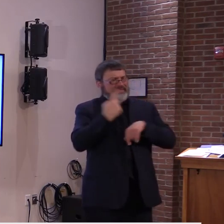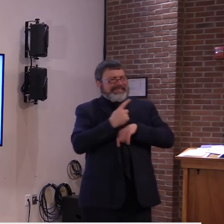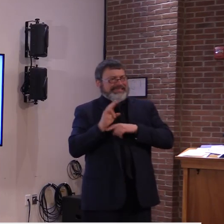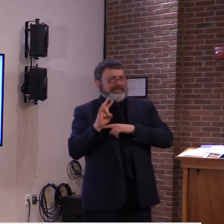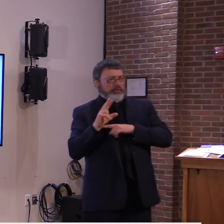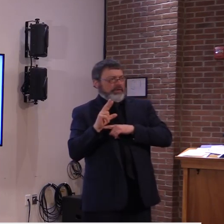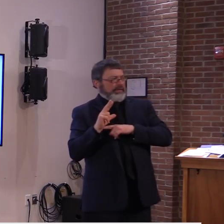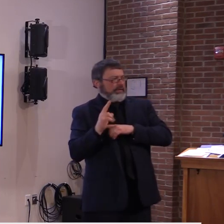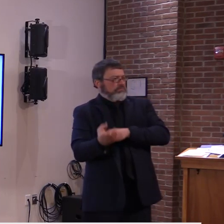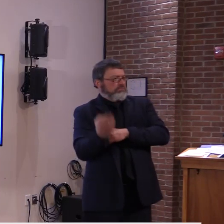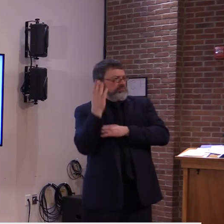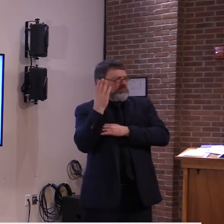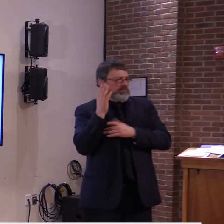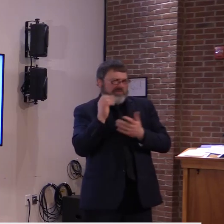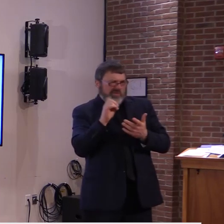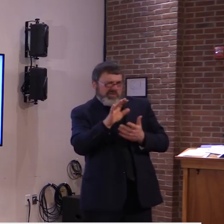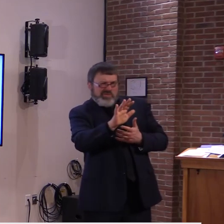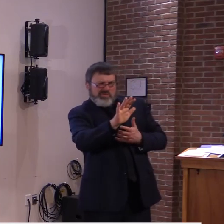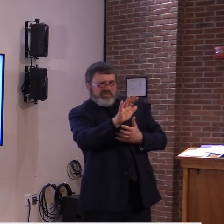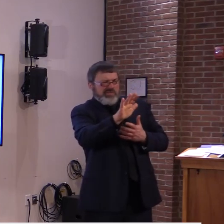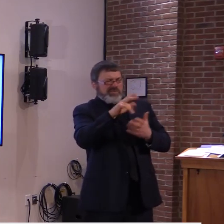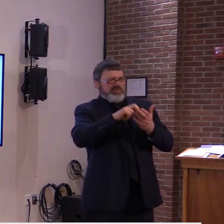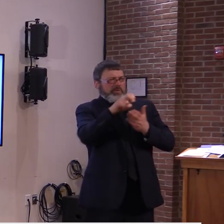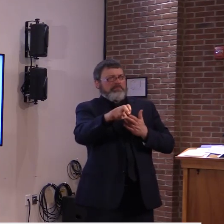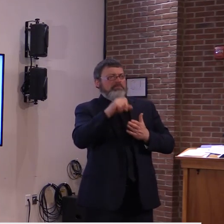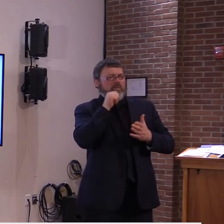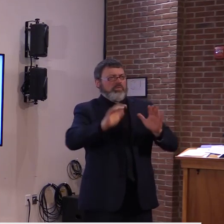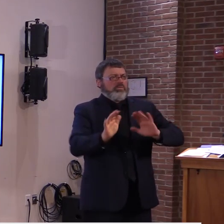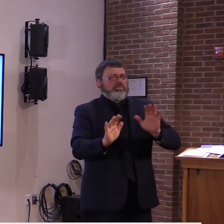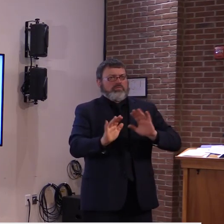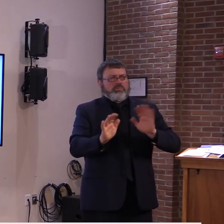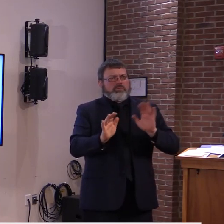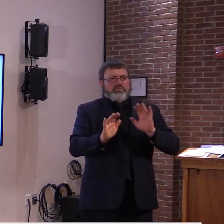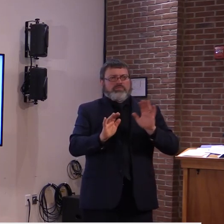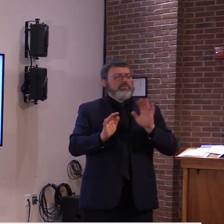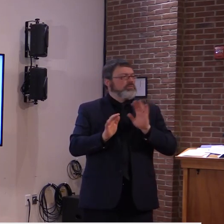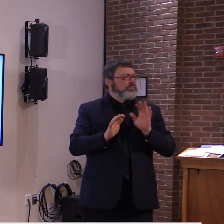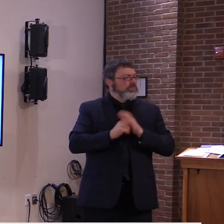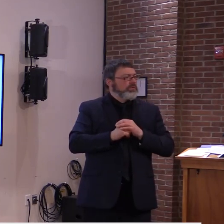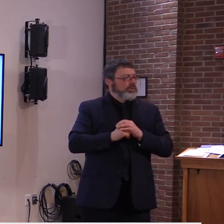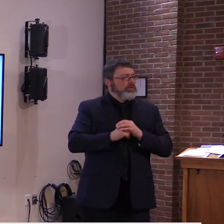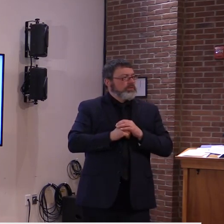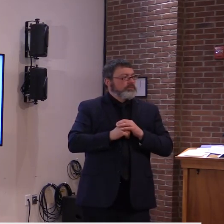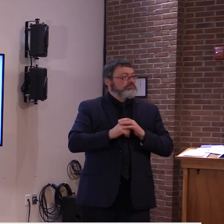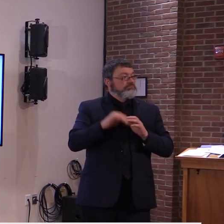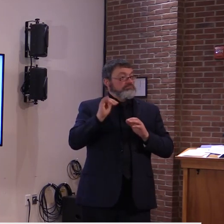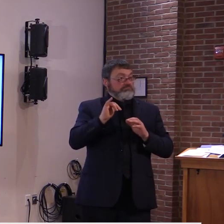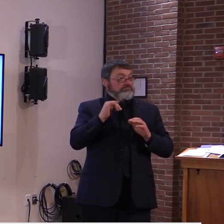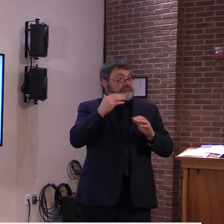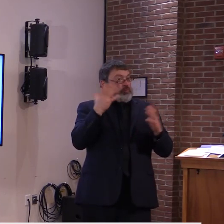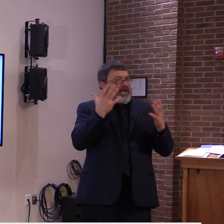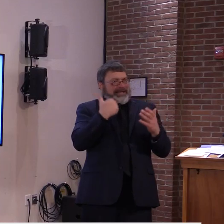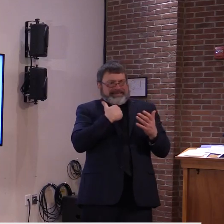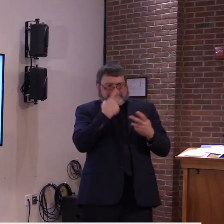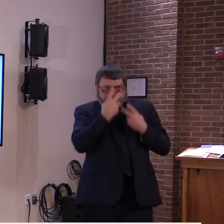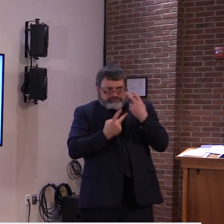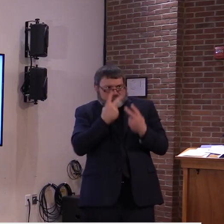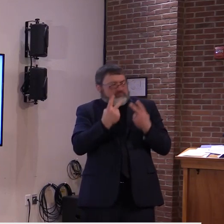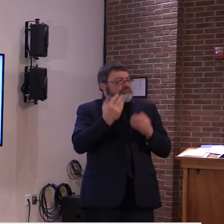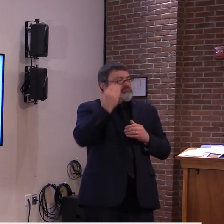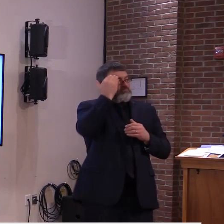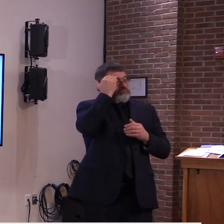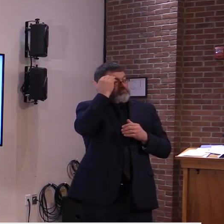Clearly, what we have learned so far is that there is not a major impact of holiday